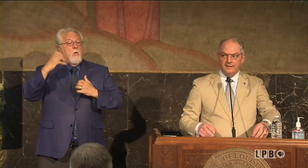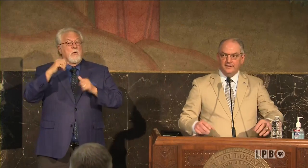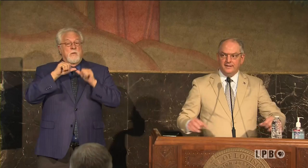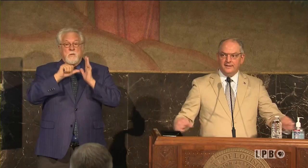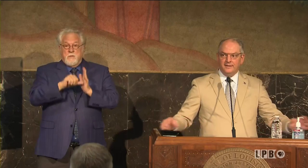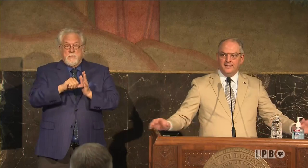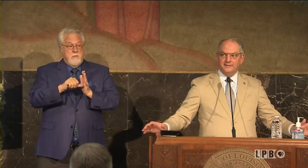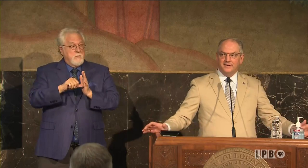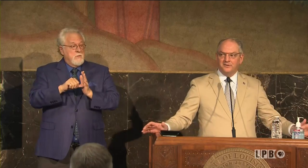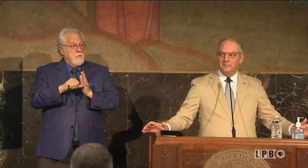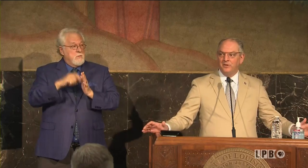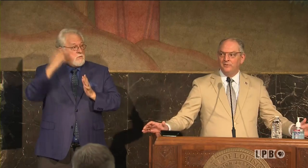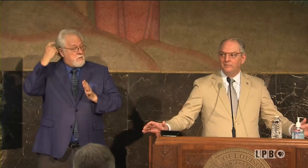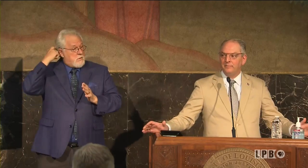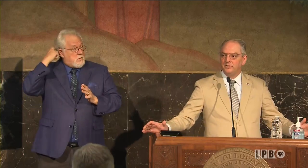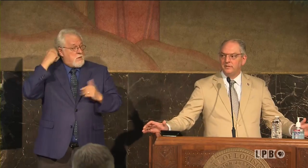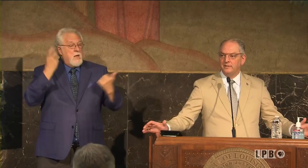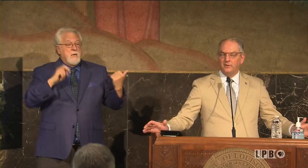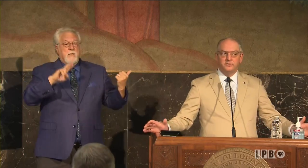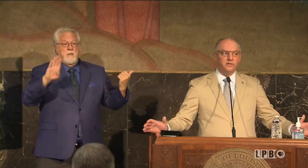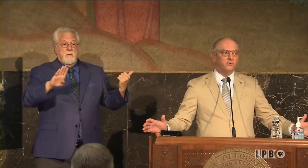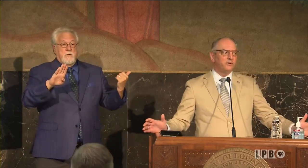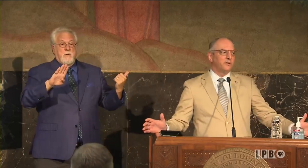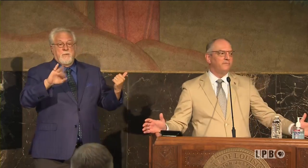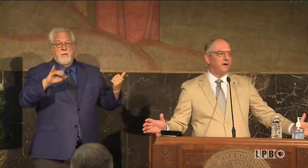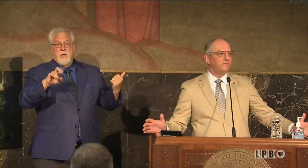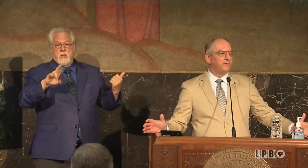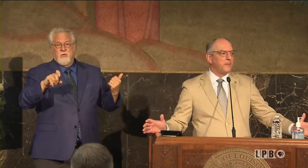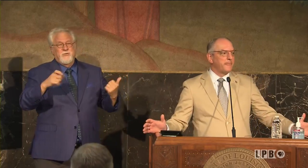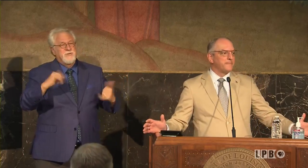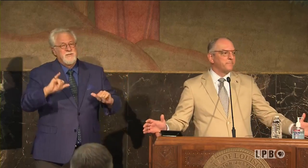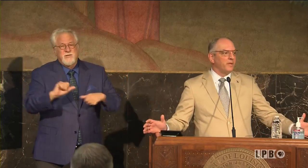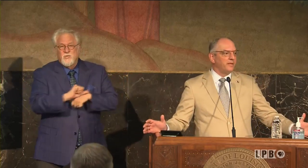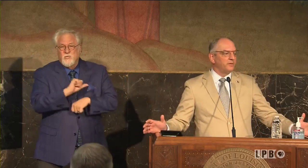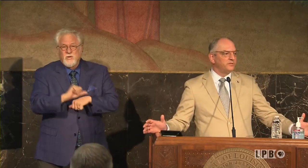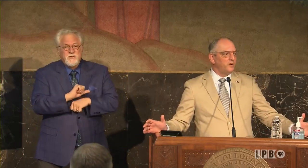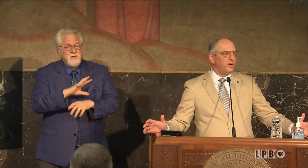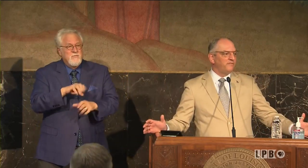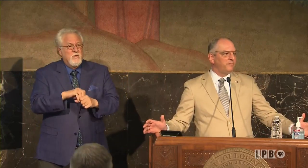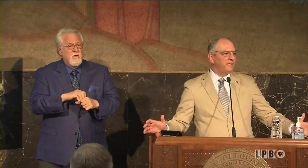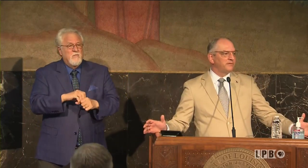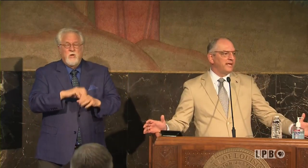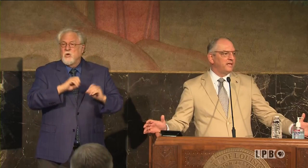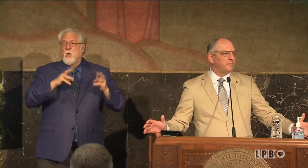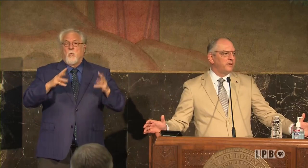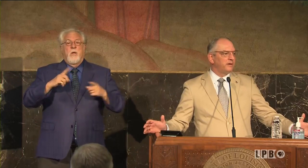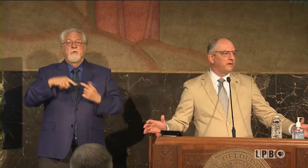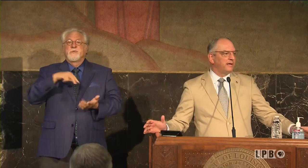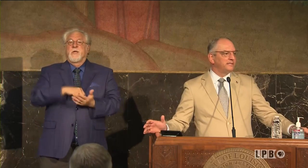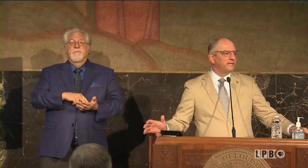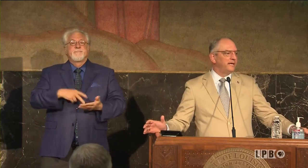that, as Dr. Bu mentioned, there is still risk involved. There is no way for me to stand up here and say